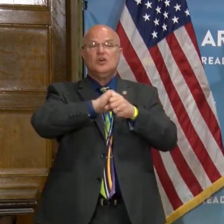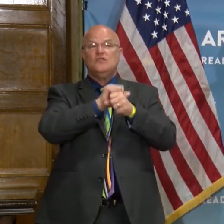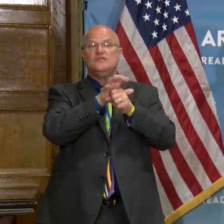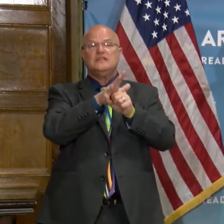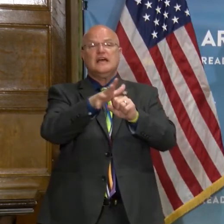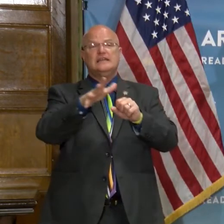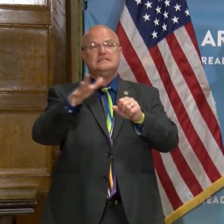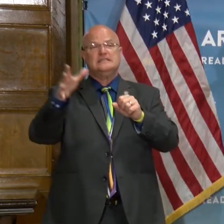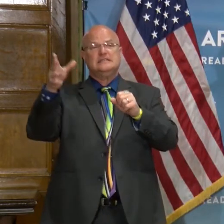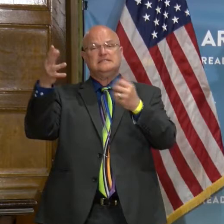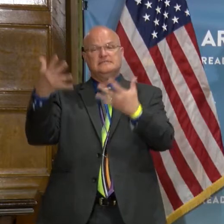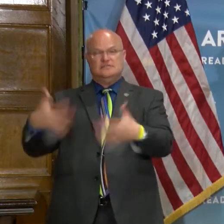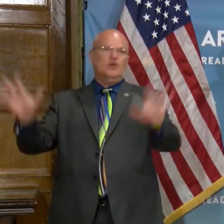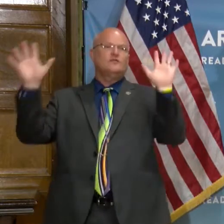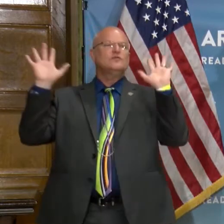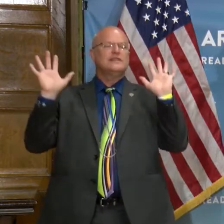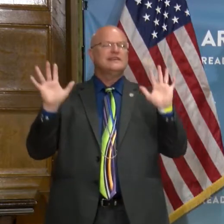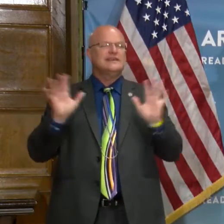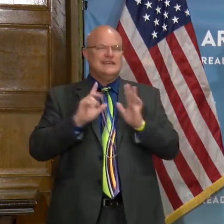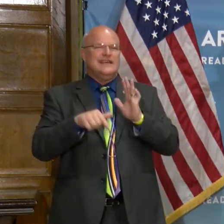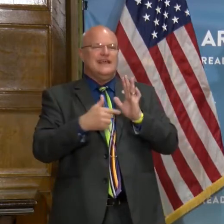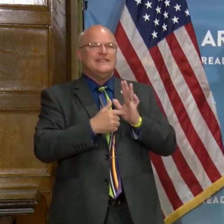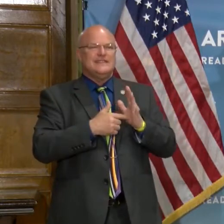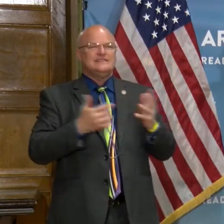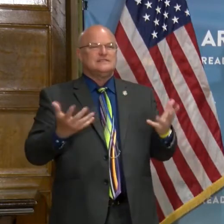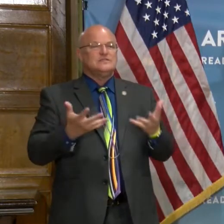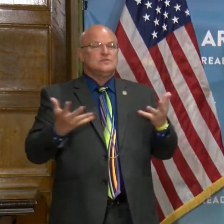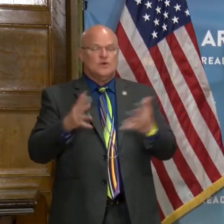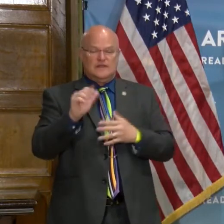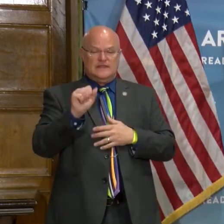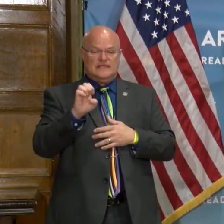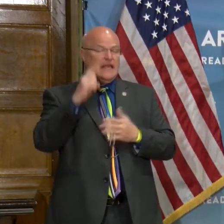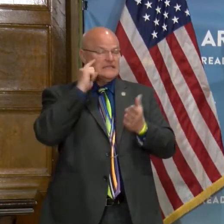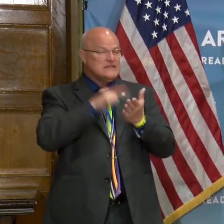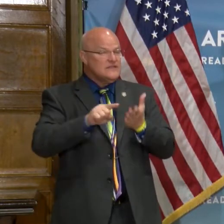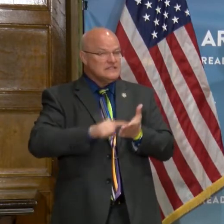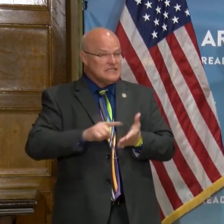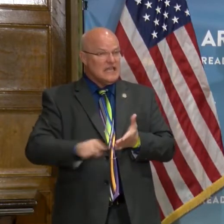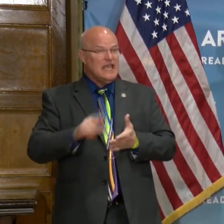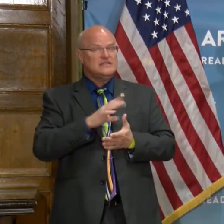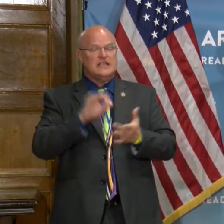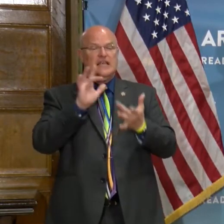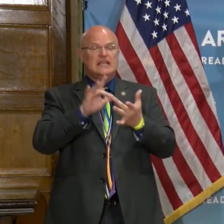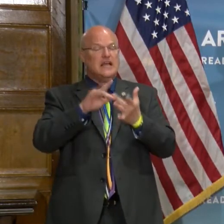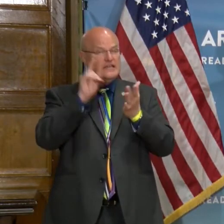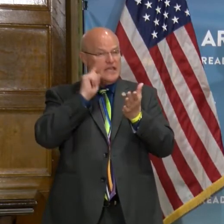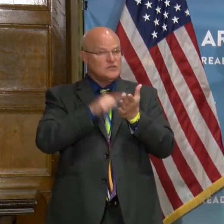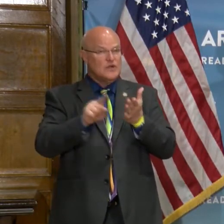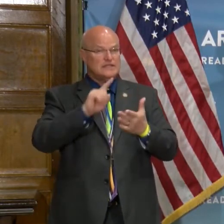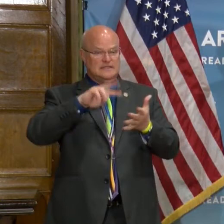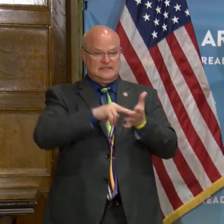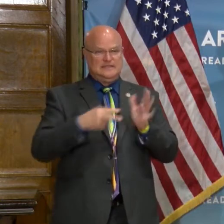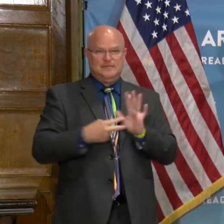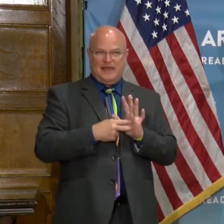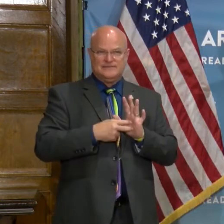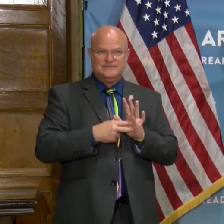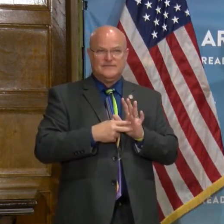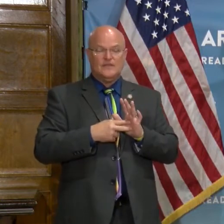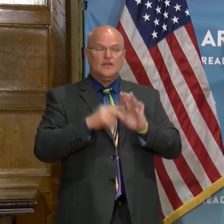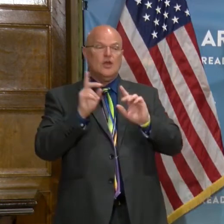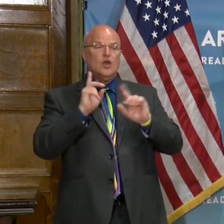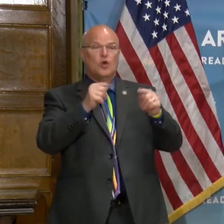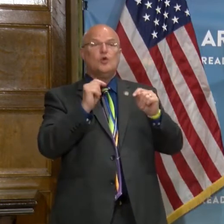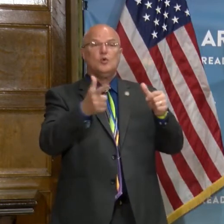is in the history books. This is what this case investigation and contact tracing is all about,